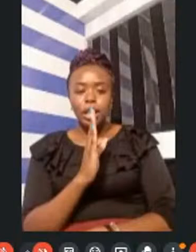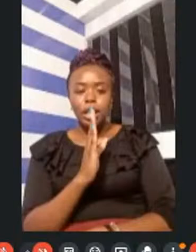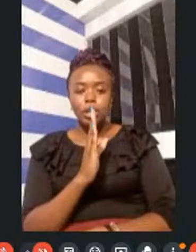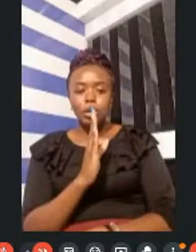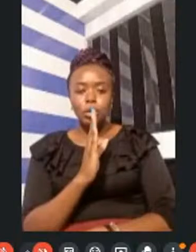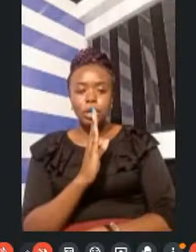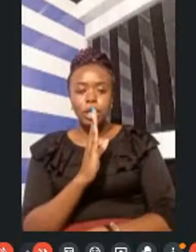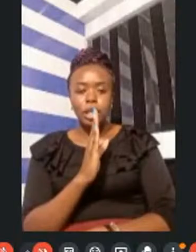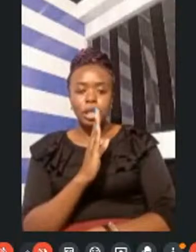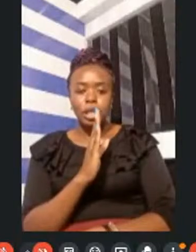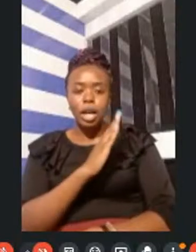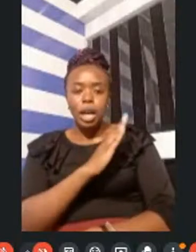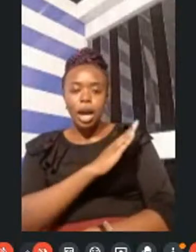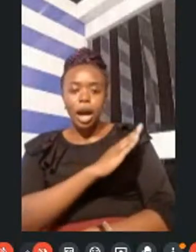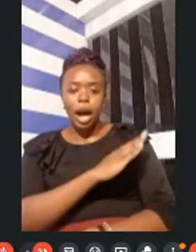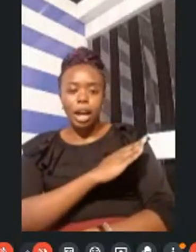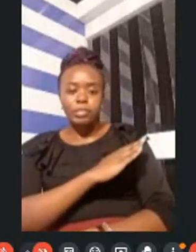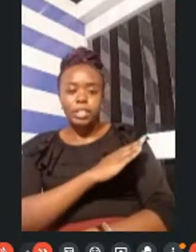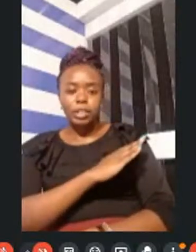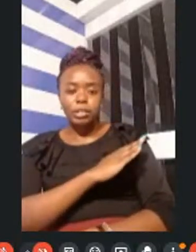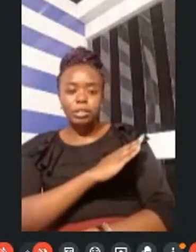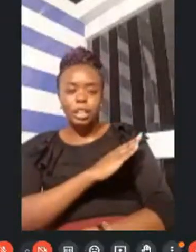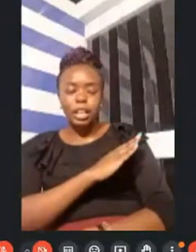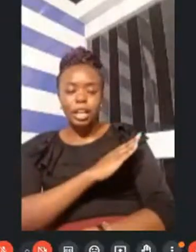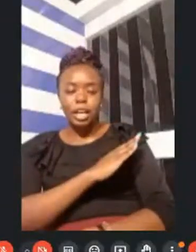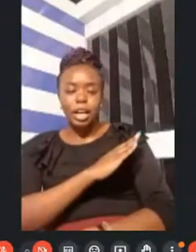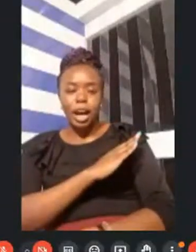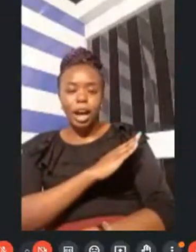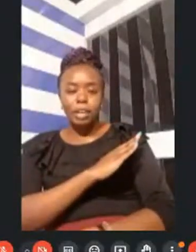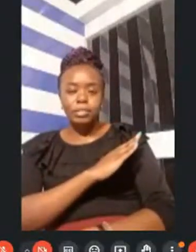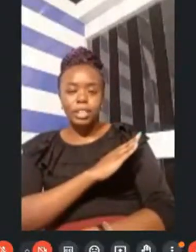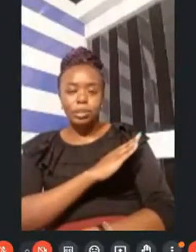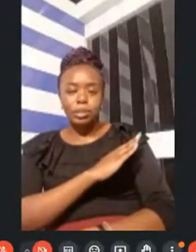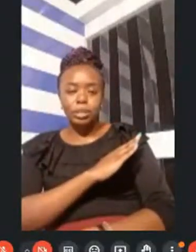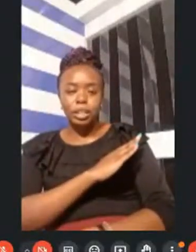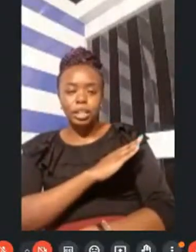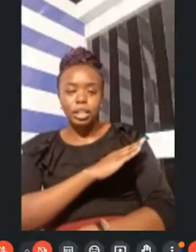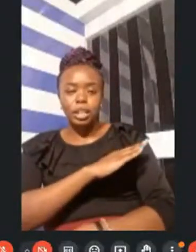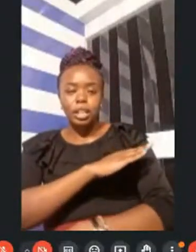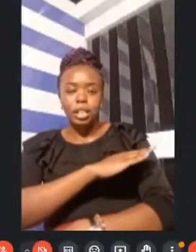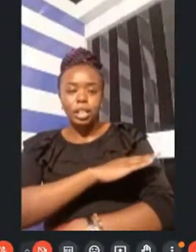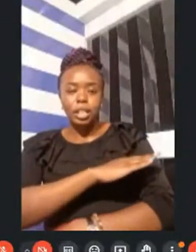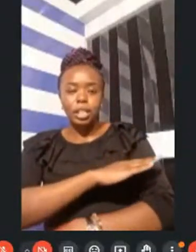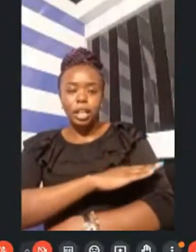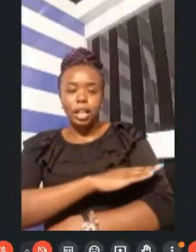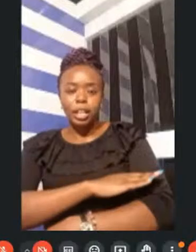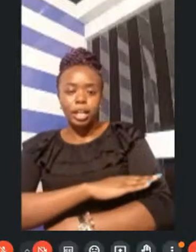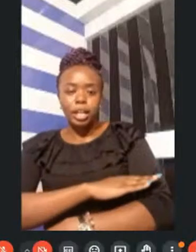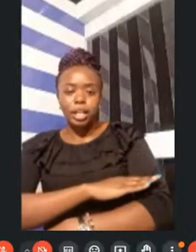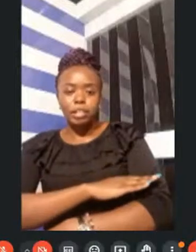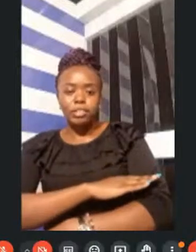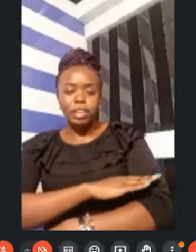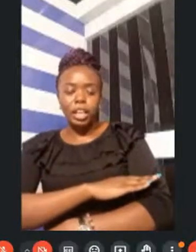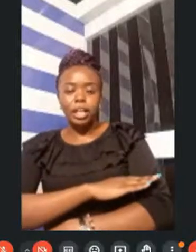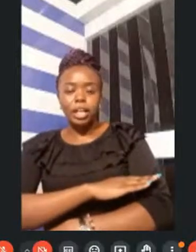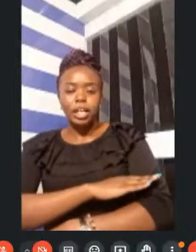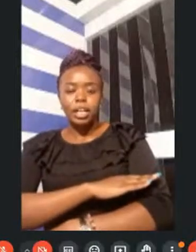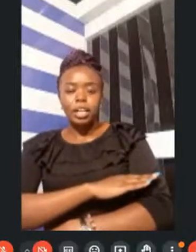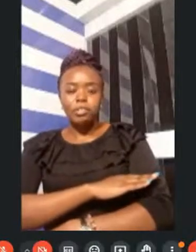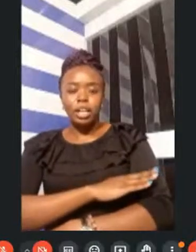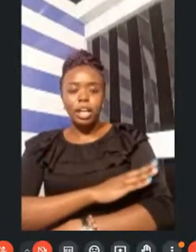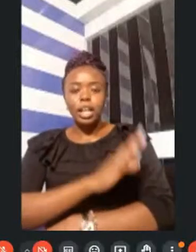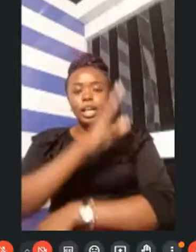afternoon, noon, afternoon, afternoon, then